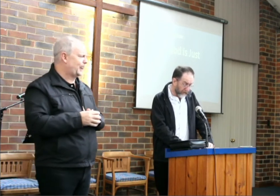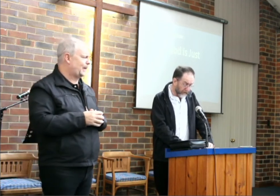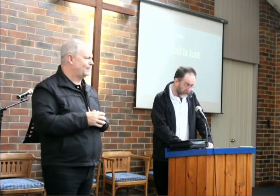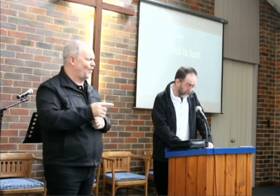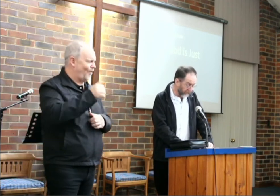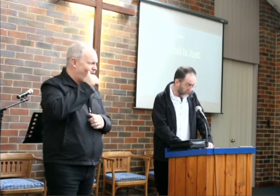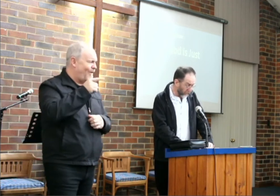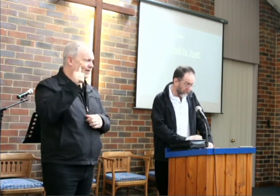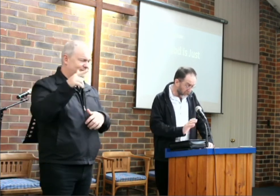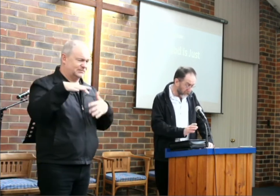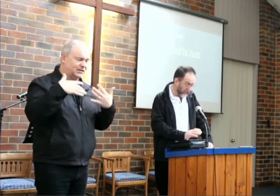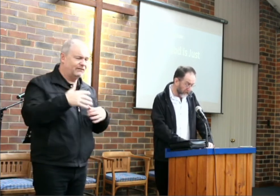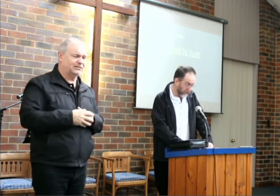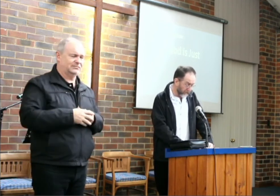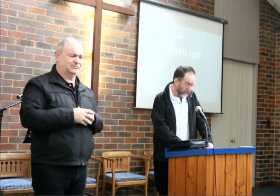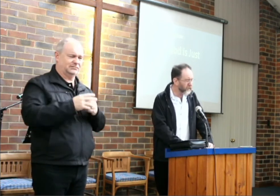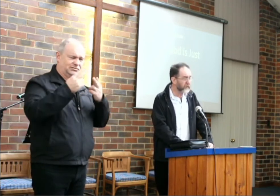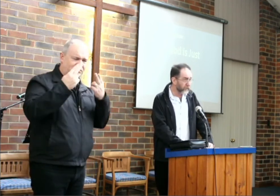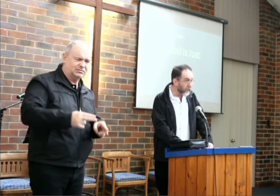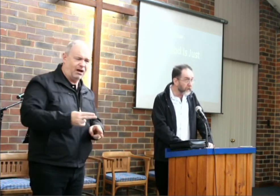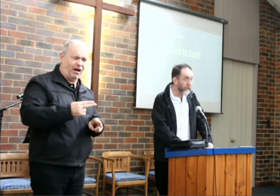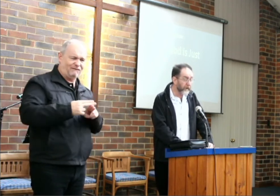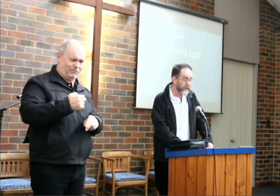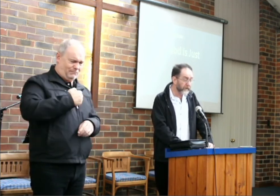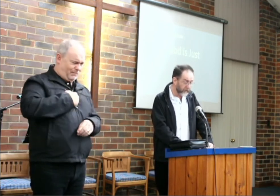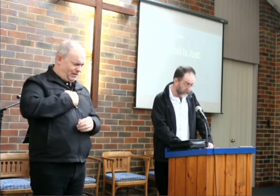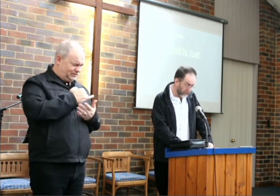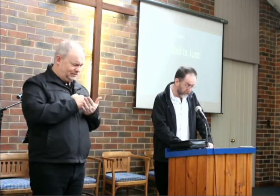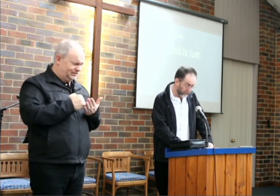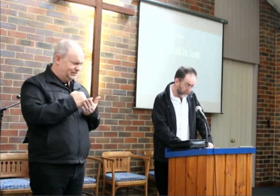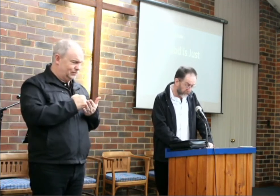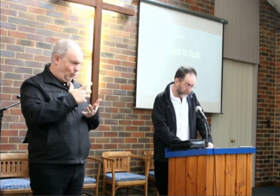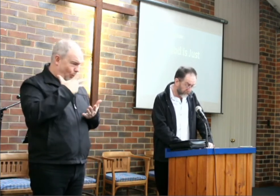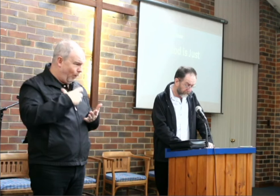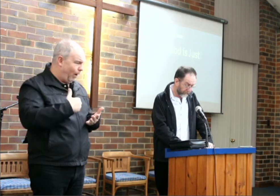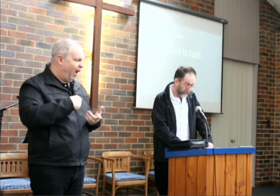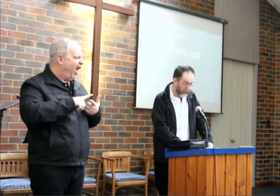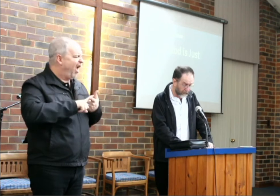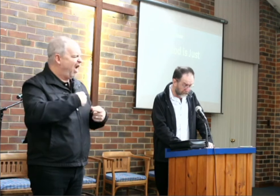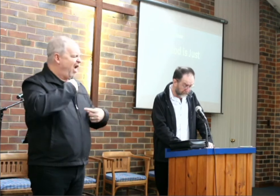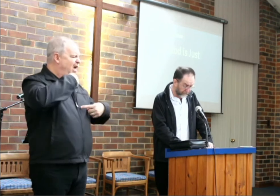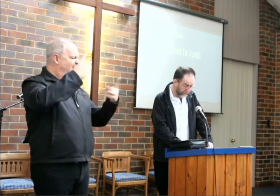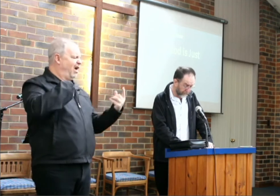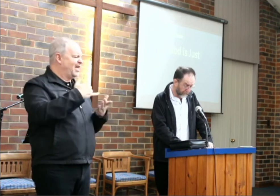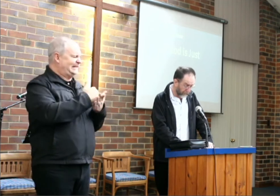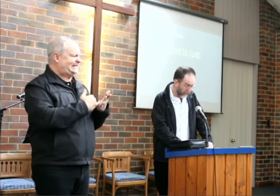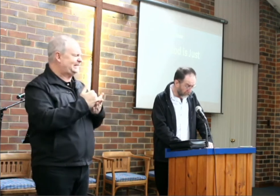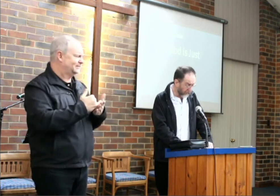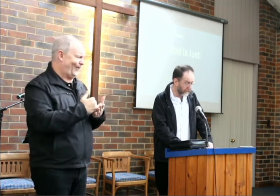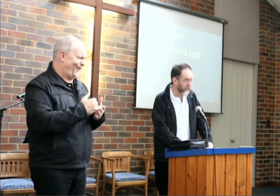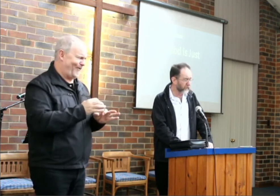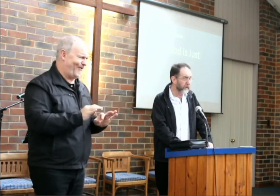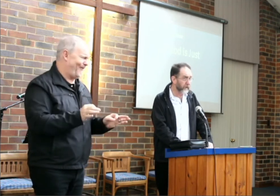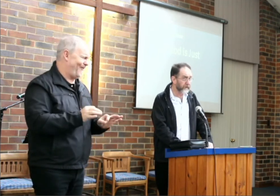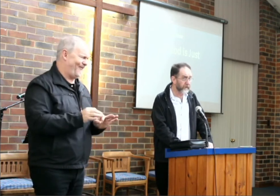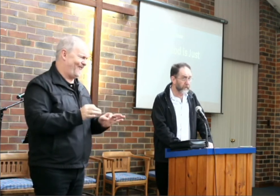Knowing that he suffered and died for your sin, do you really want to continue to sin? No way. Not